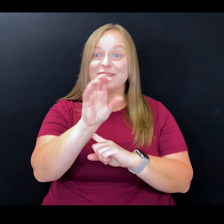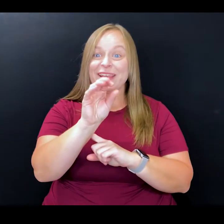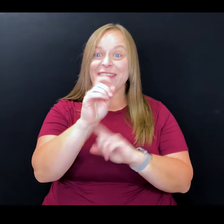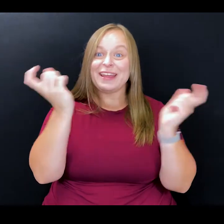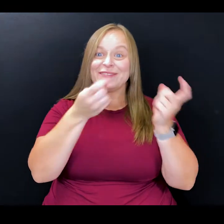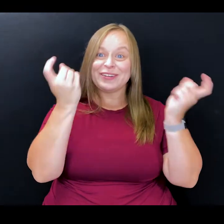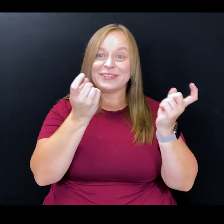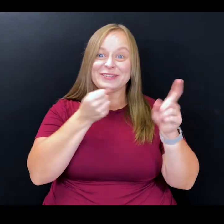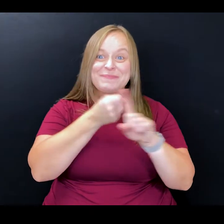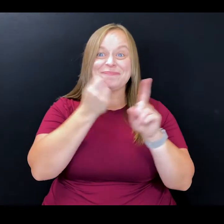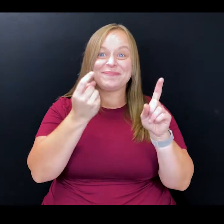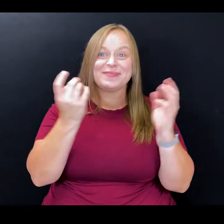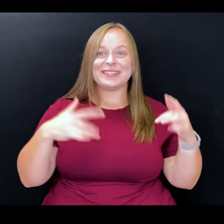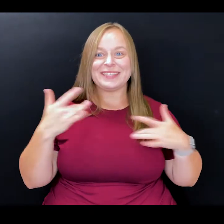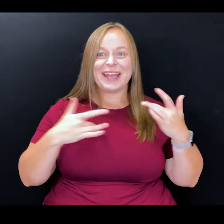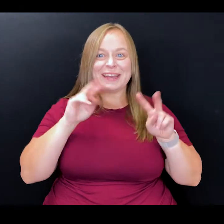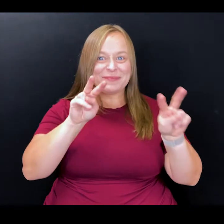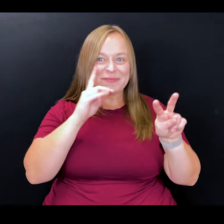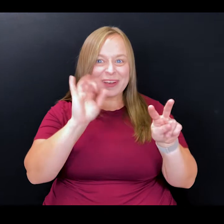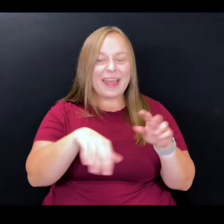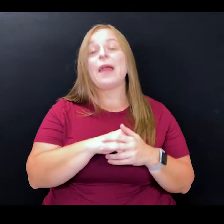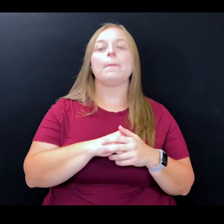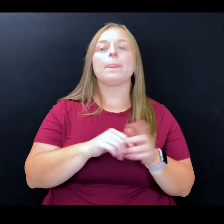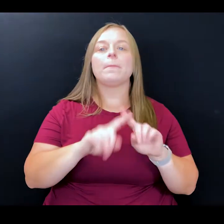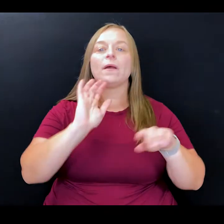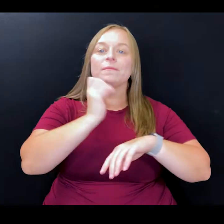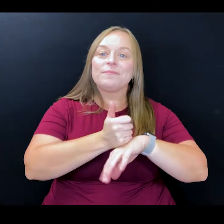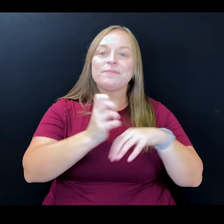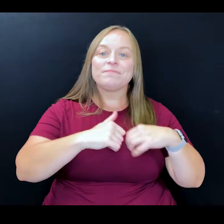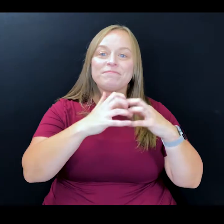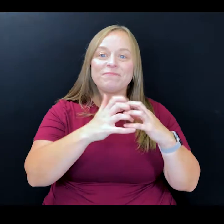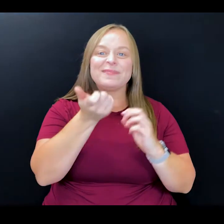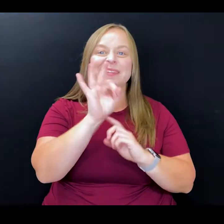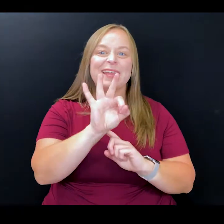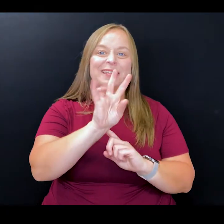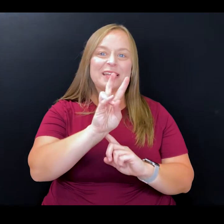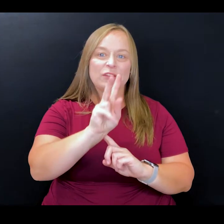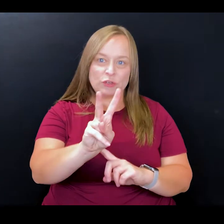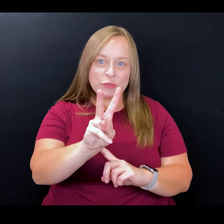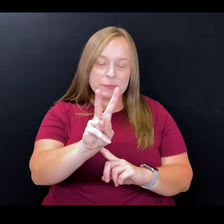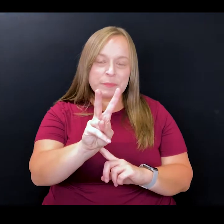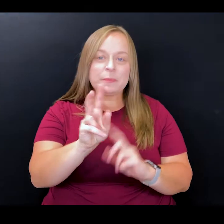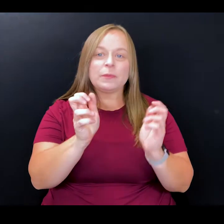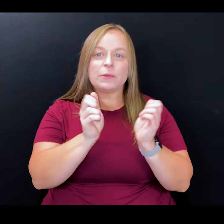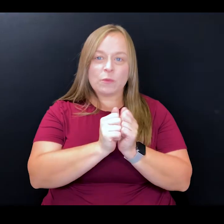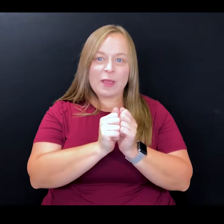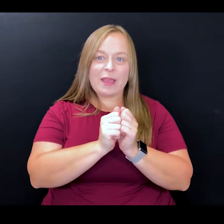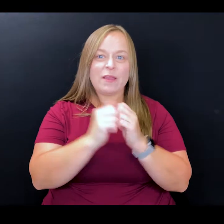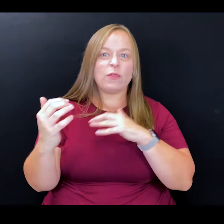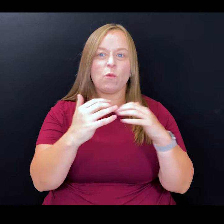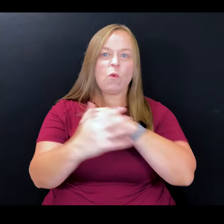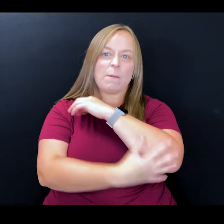year will be our 50th anniversary, and we're very excited about that. But it was founded in 1972 with